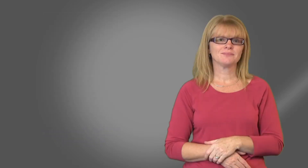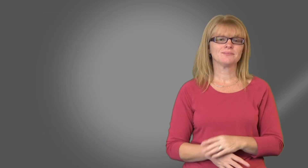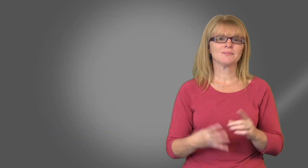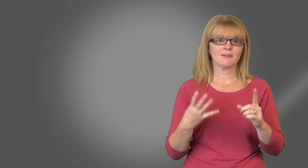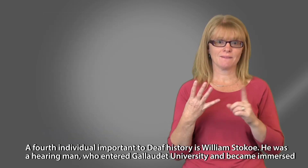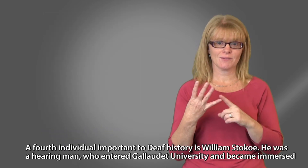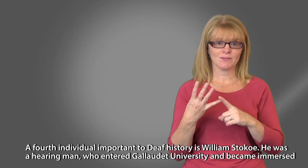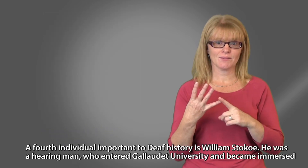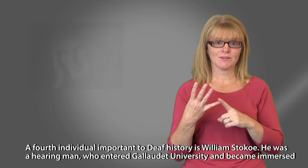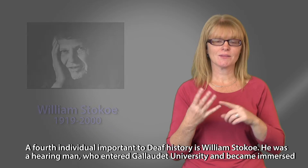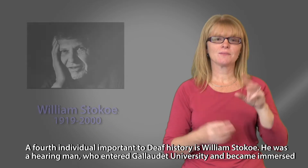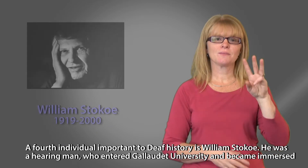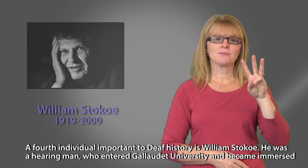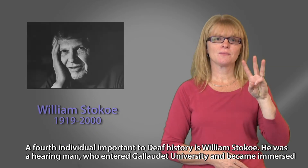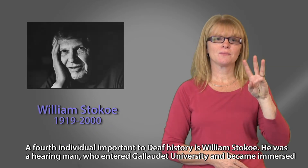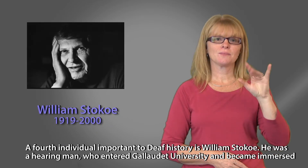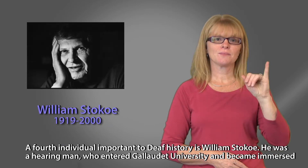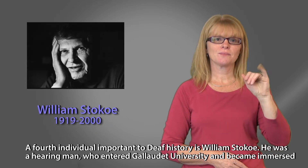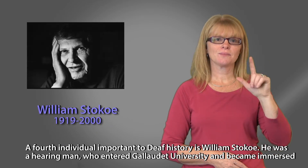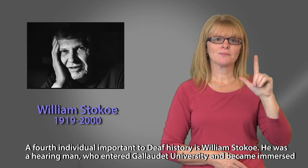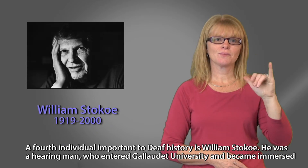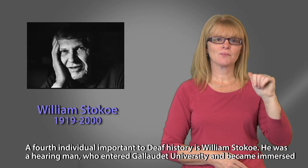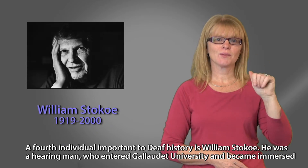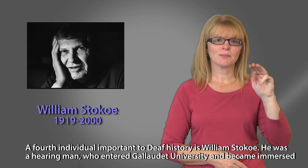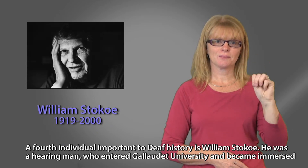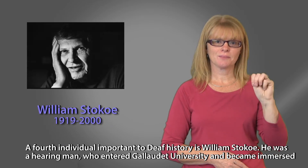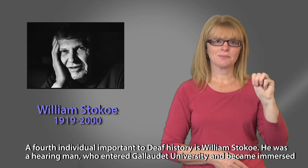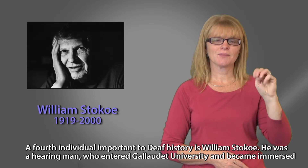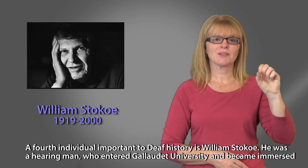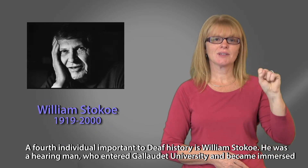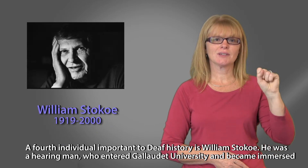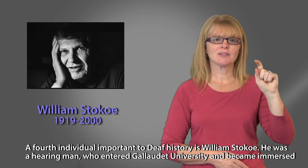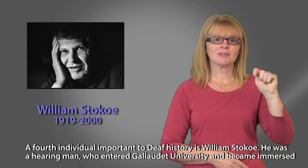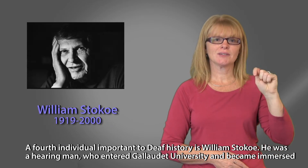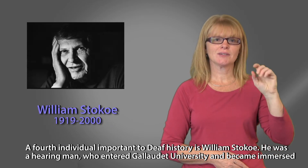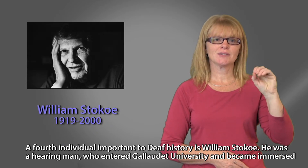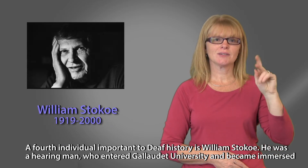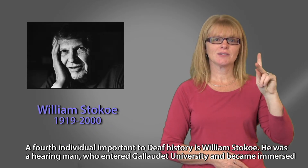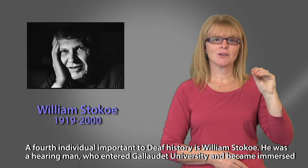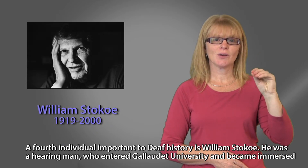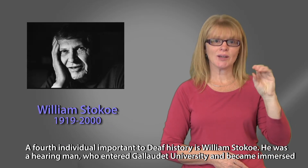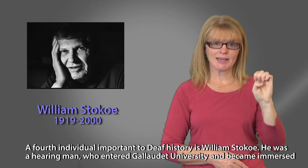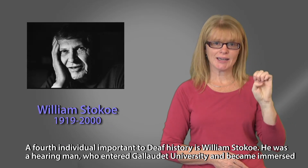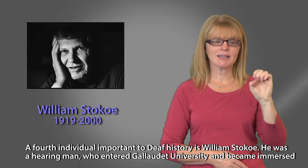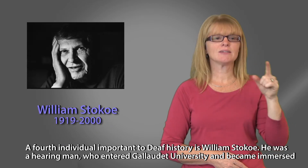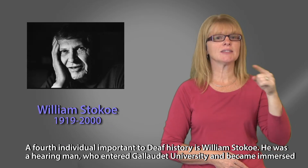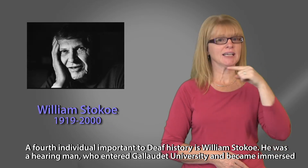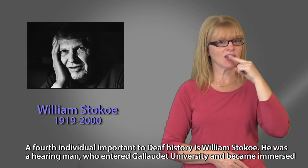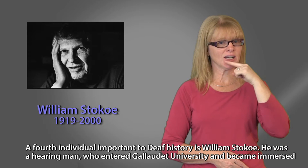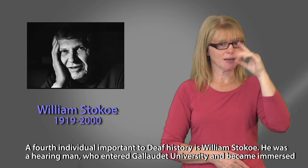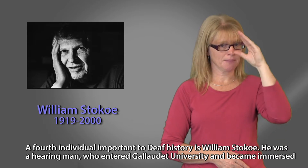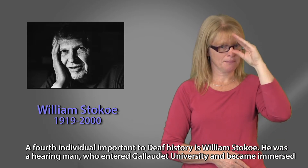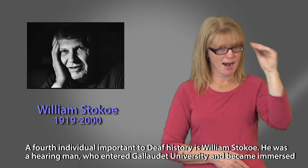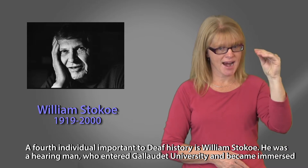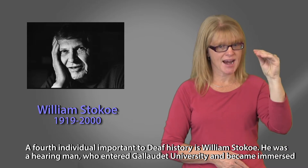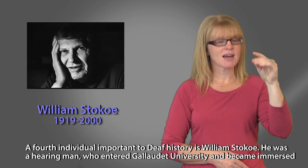A fourth individual important to Deaf history is William Stokoe. He was a hearing man